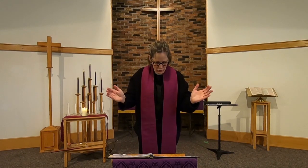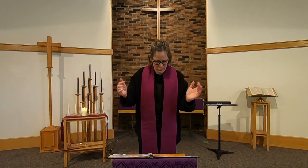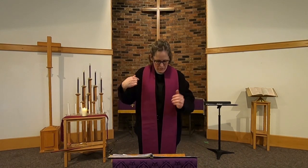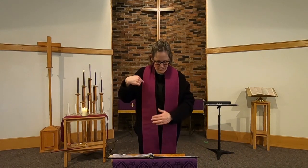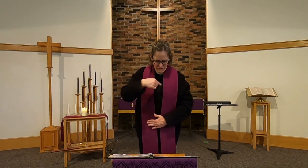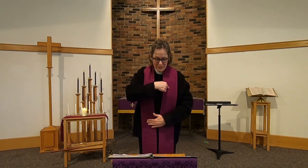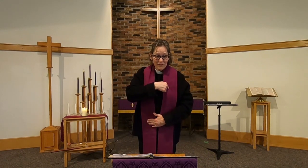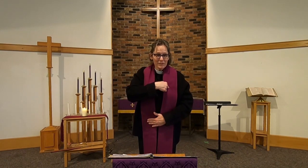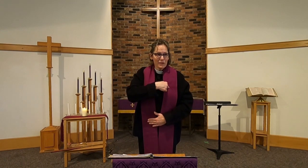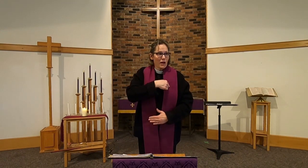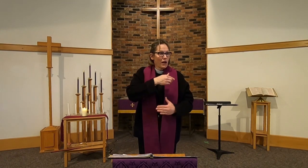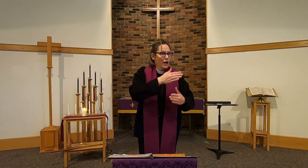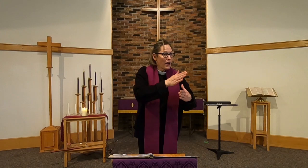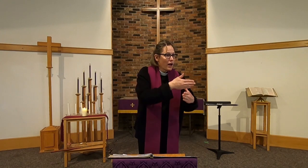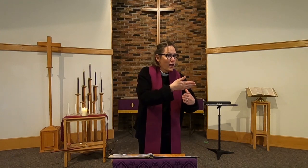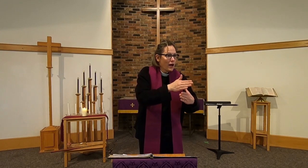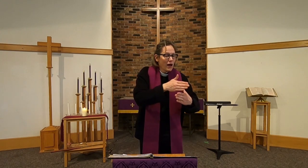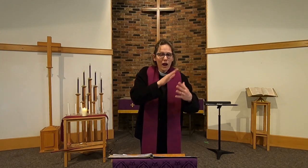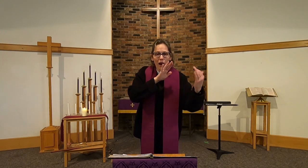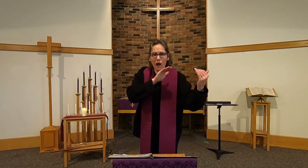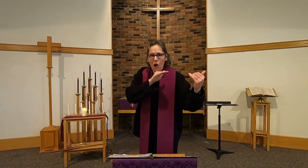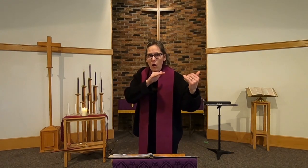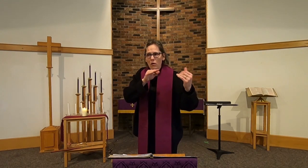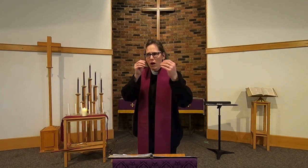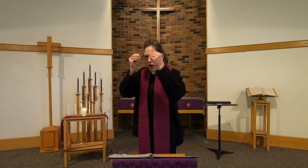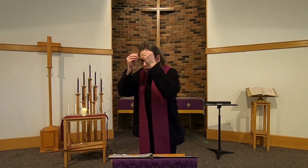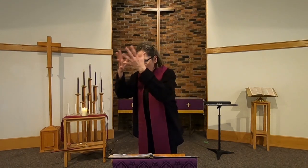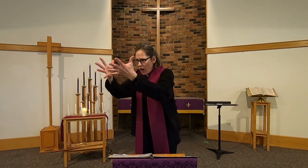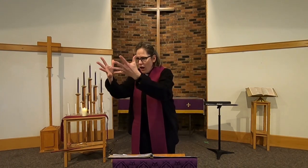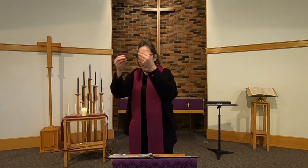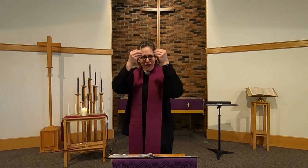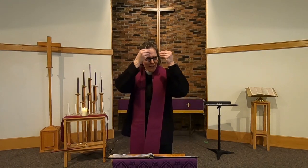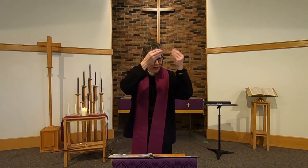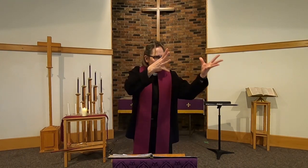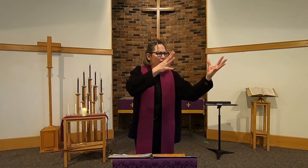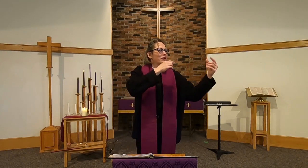and encourage us to share that hope with others.